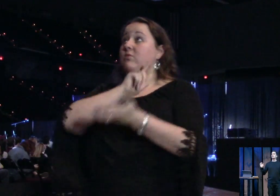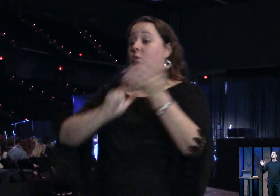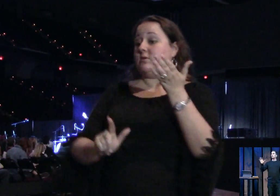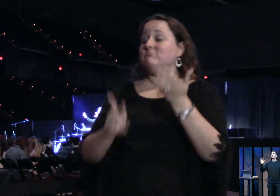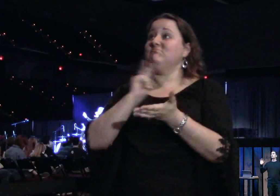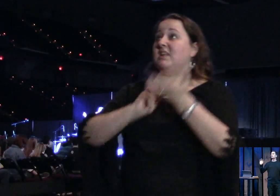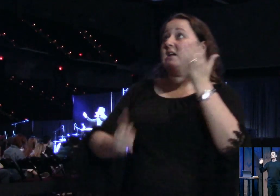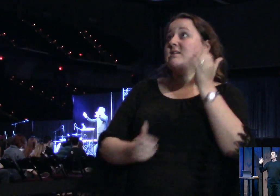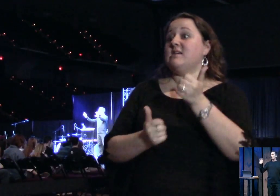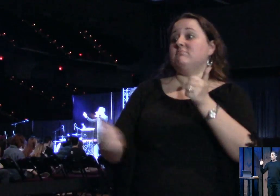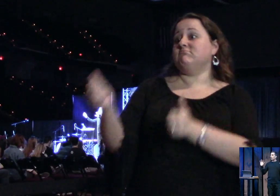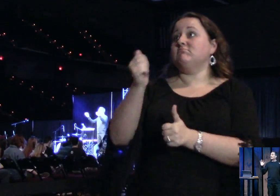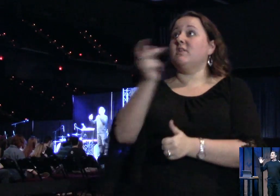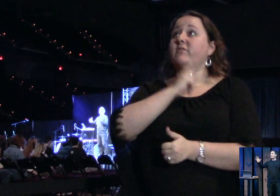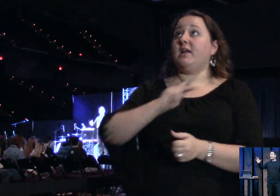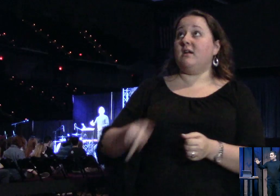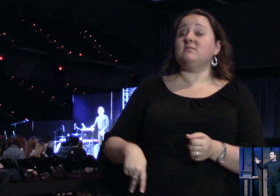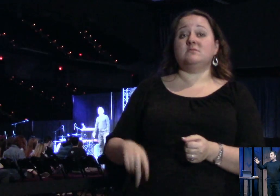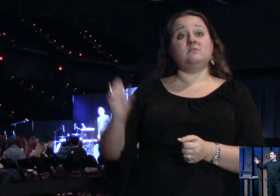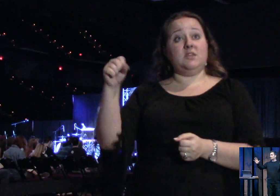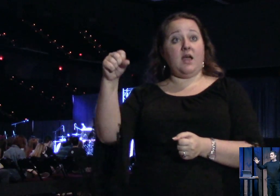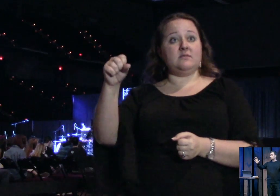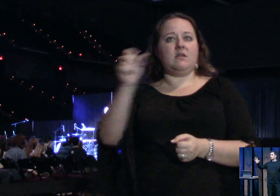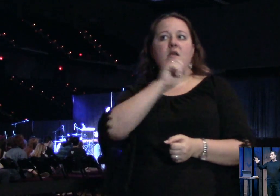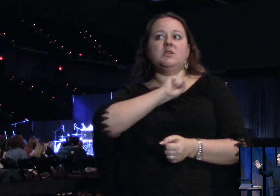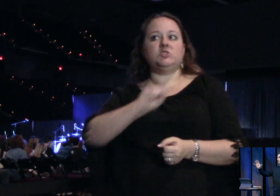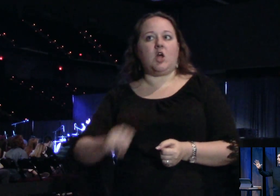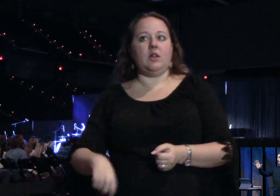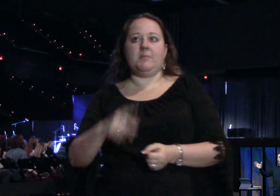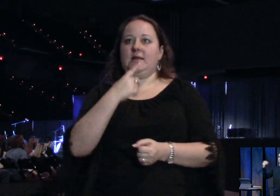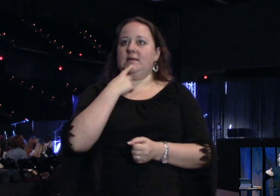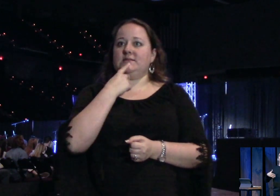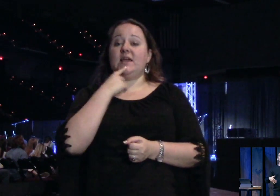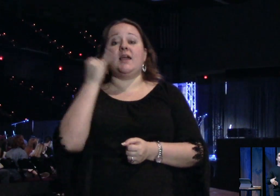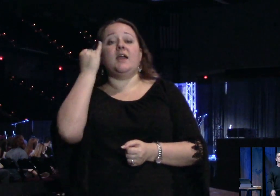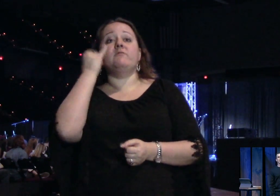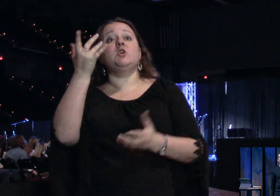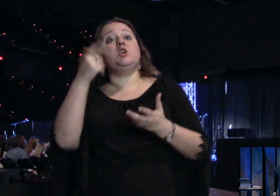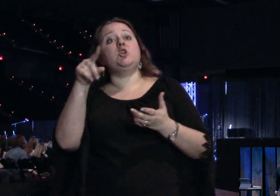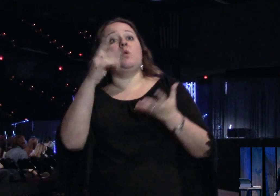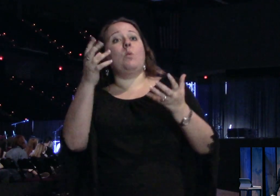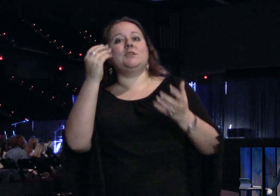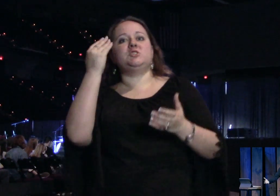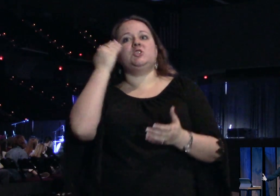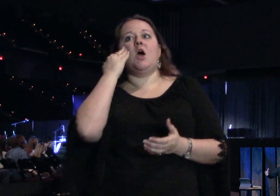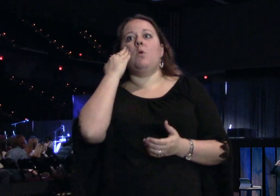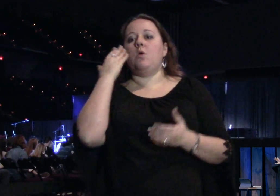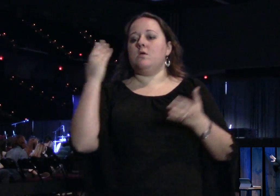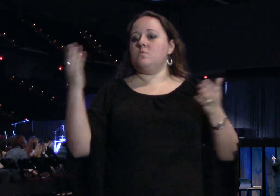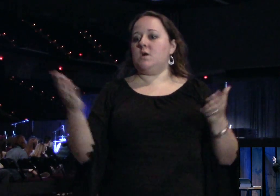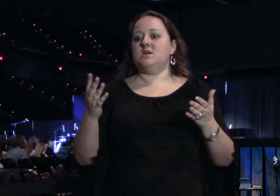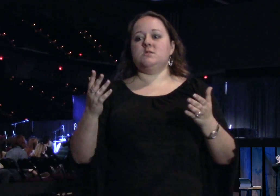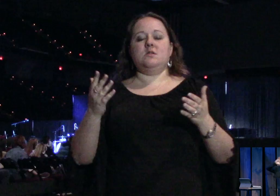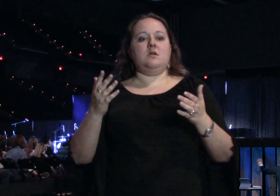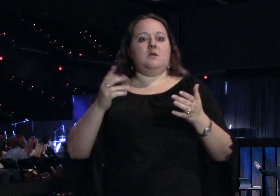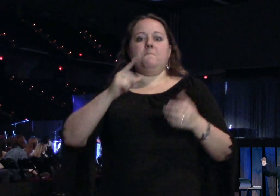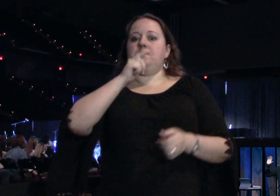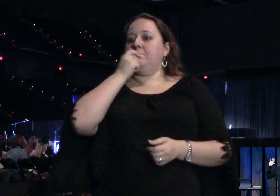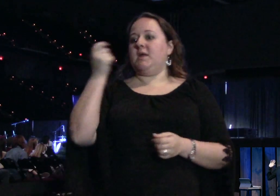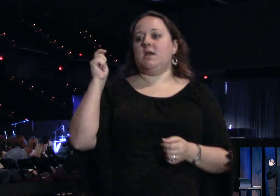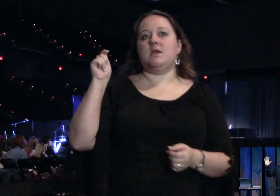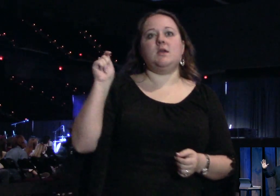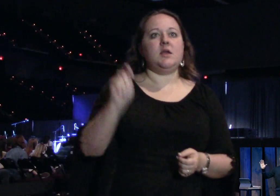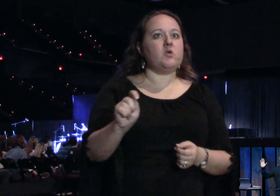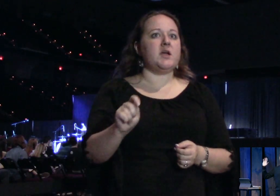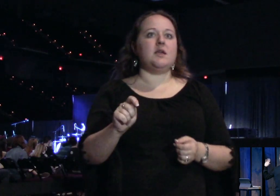Jesus is the Lord of Lords or King of Kings. What Solomon is saying, if you want to know what is hands